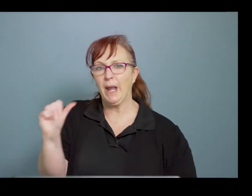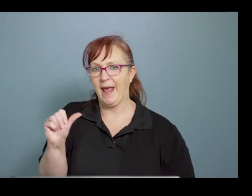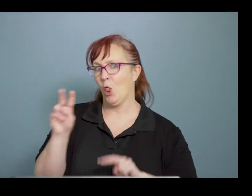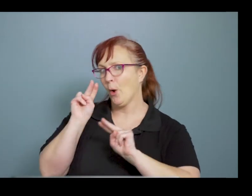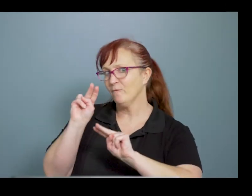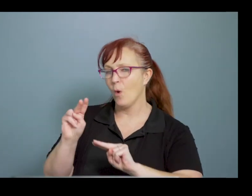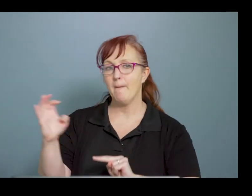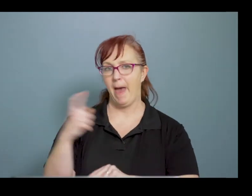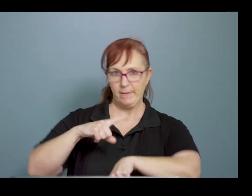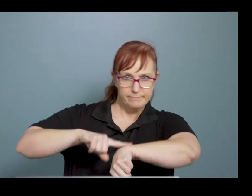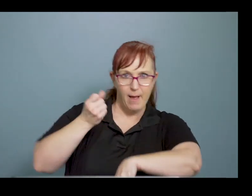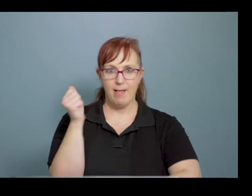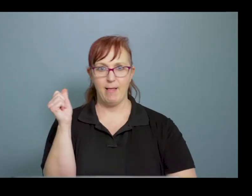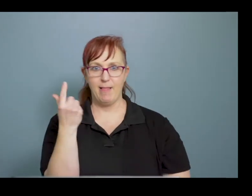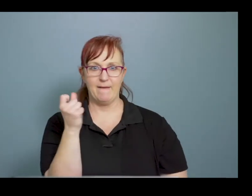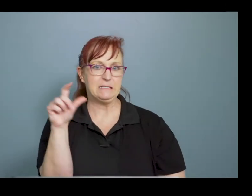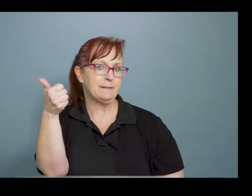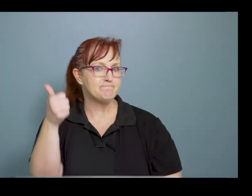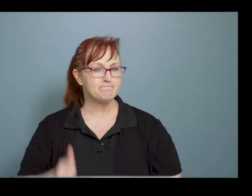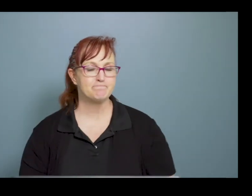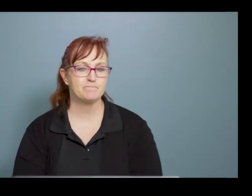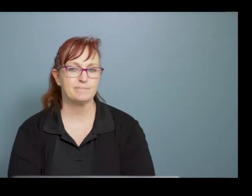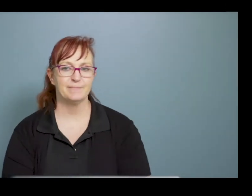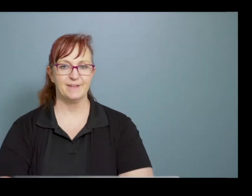looking forward to that. So I'll see you back here at 11:10.